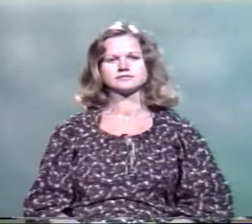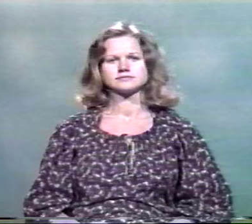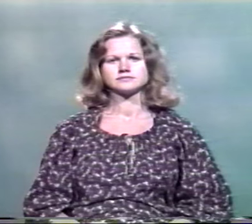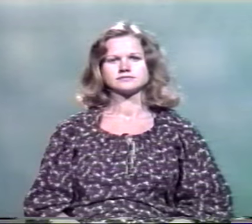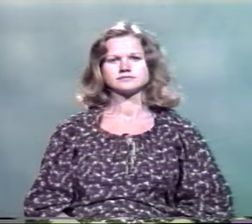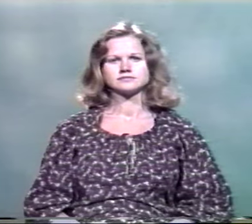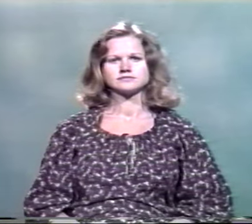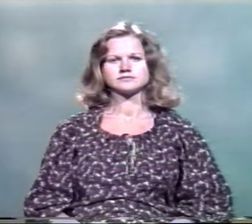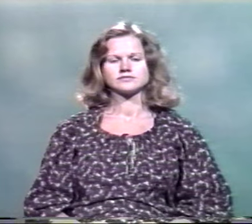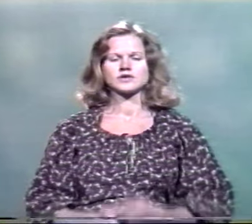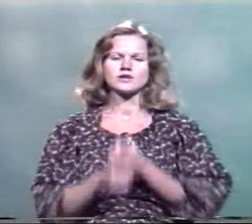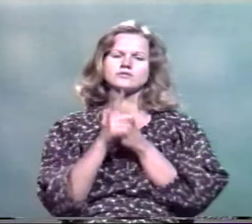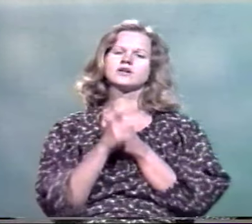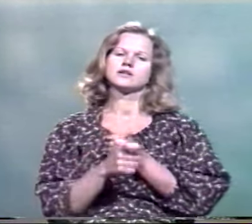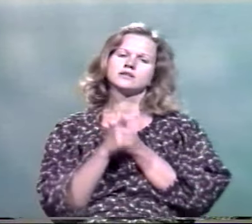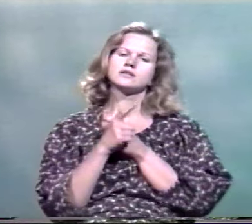To run and run and run.